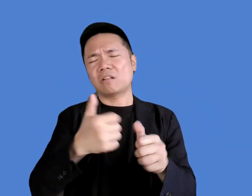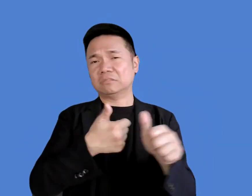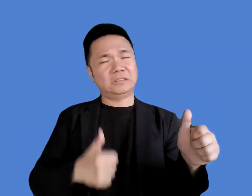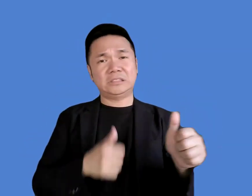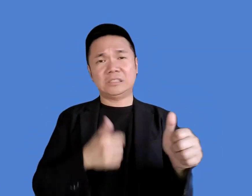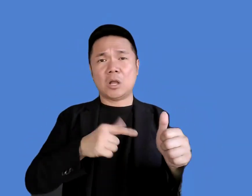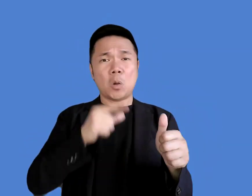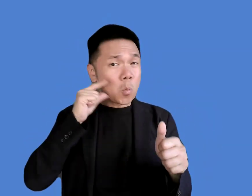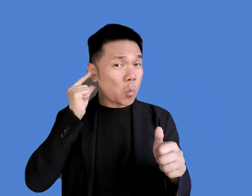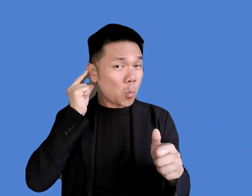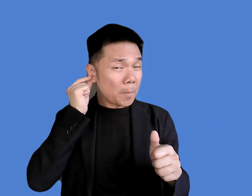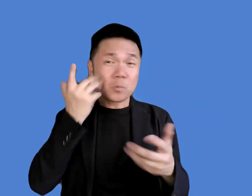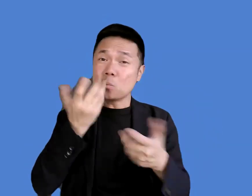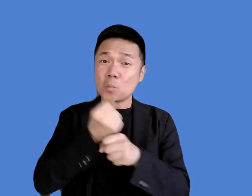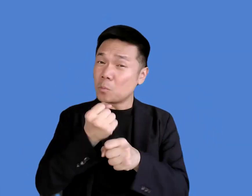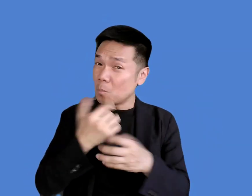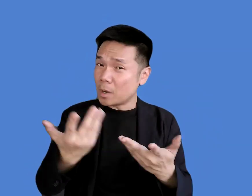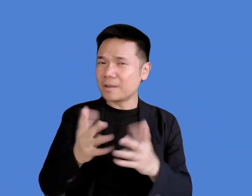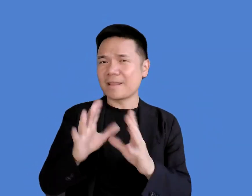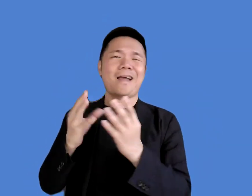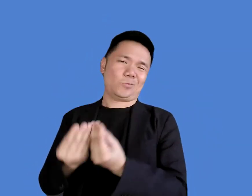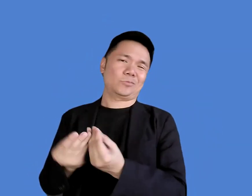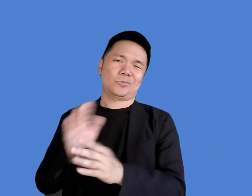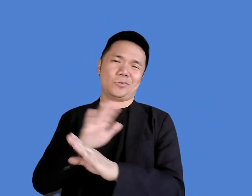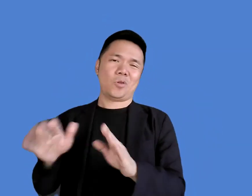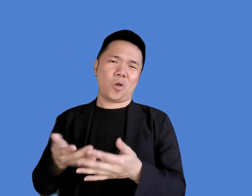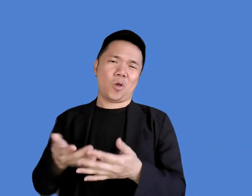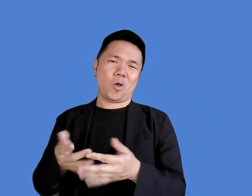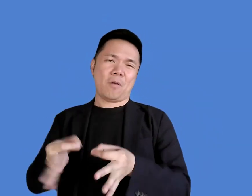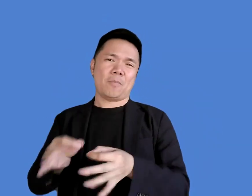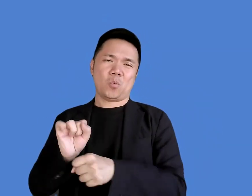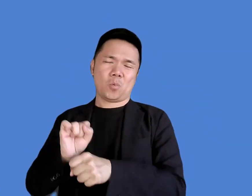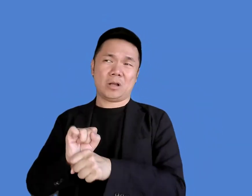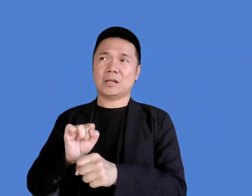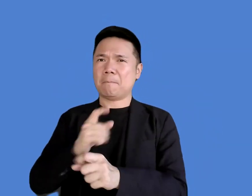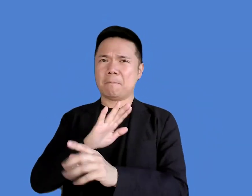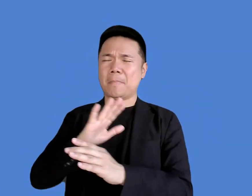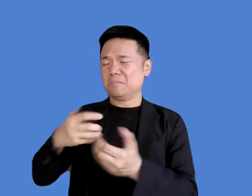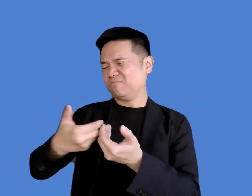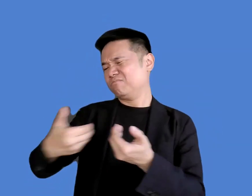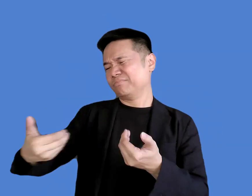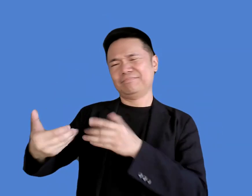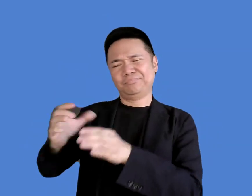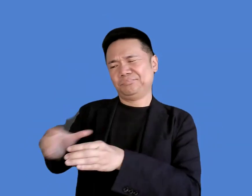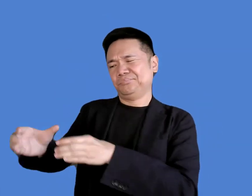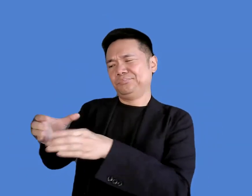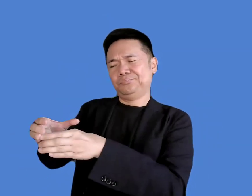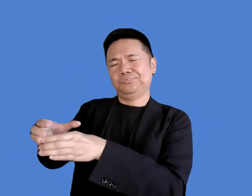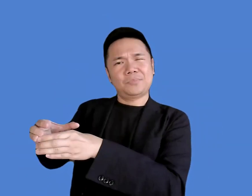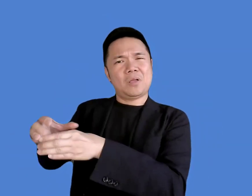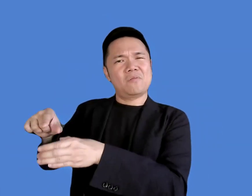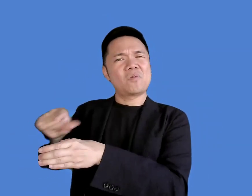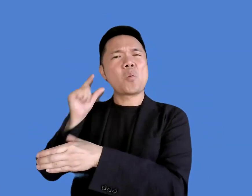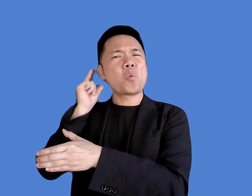still dominate the informal sector and are segregated in the most vulnerable jobs. Women entrepreneurs face barriers